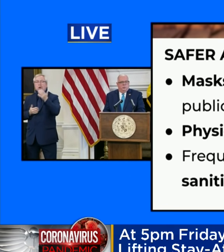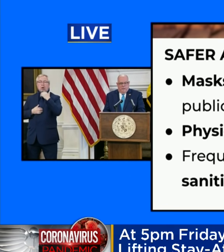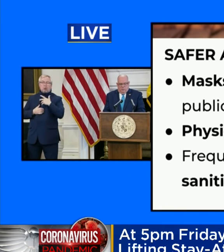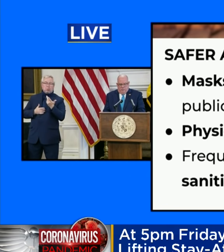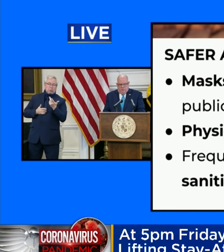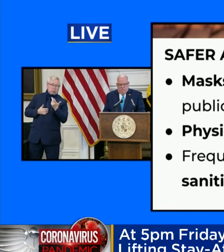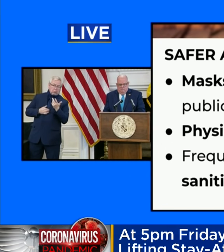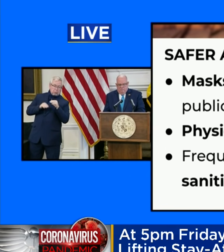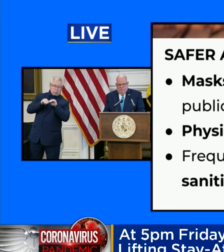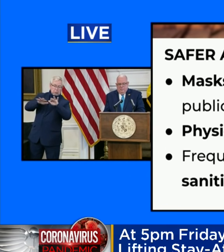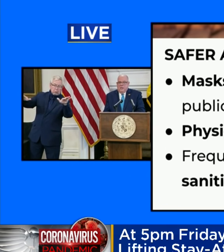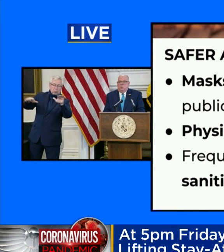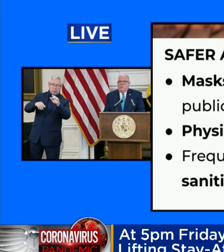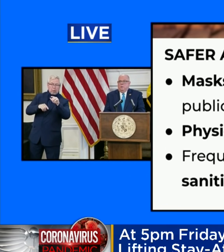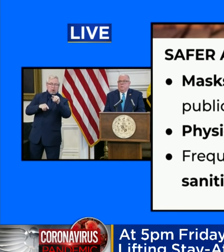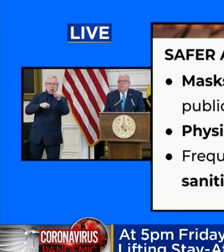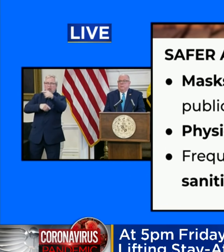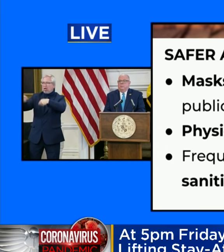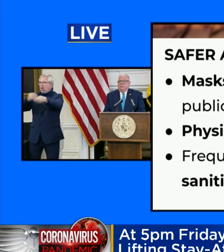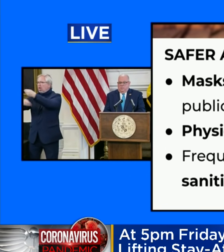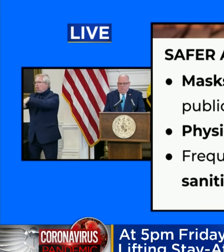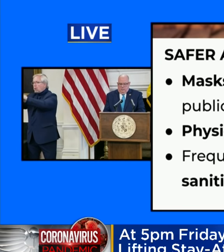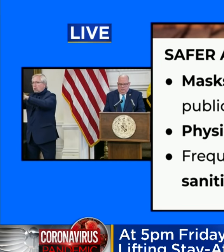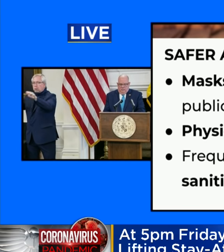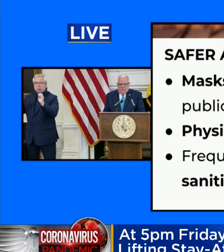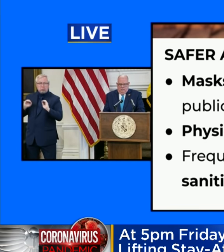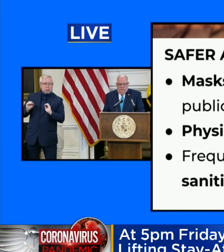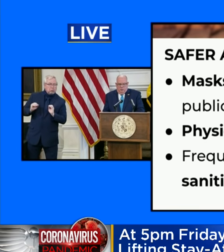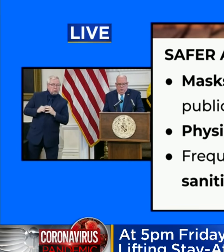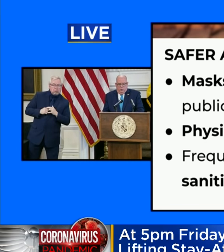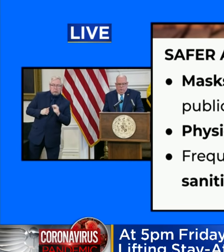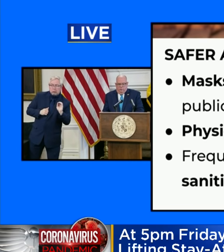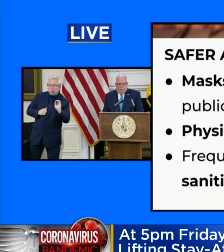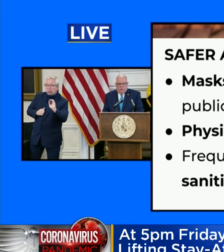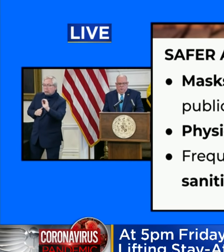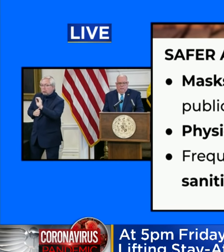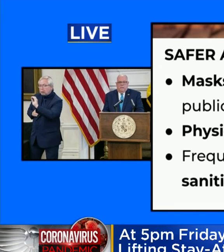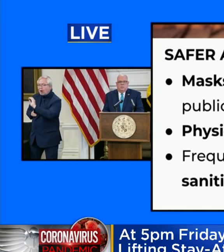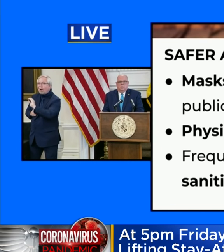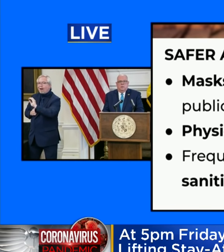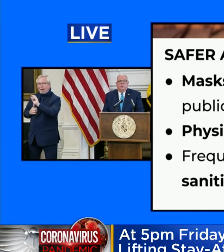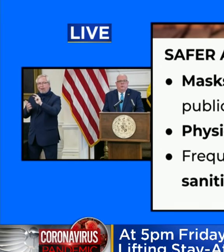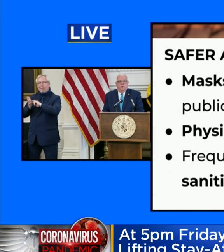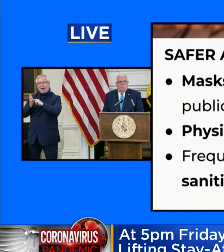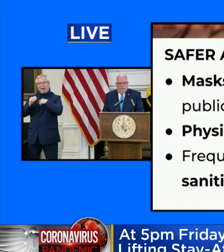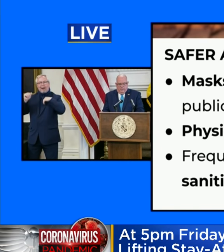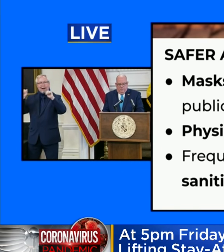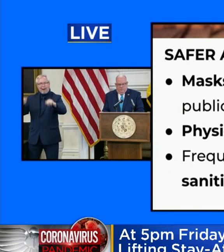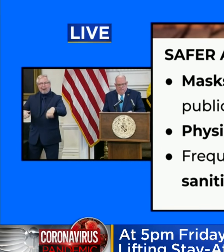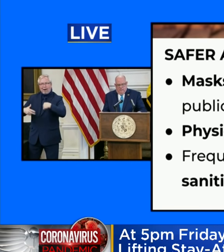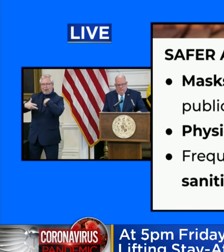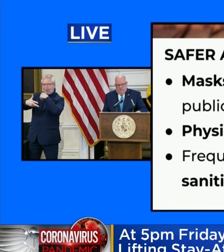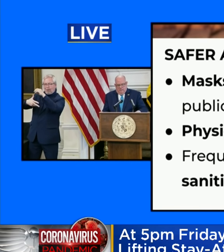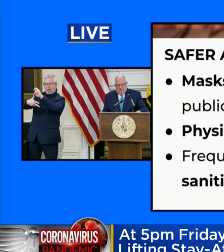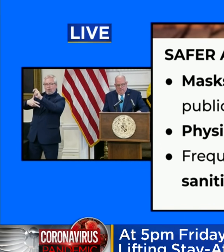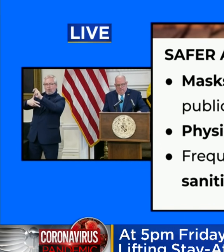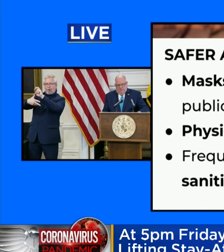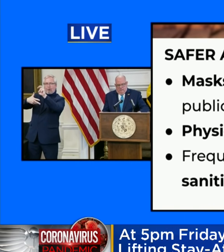community transmission, then we will be in position to move to stage 2 of our plan.